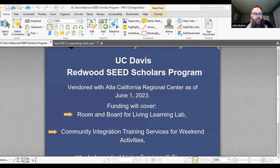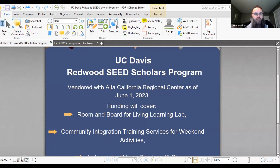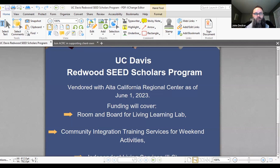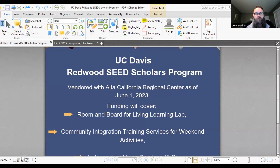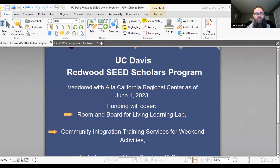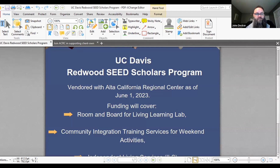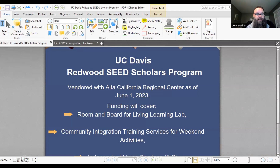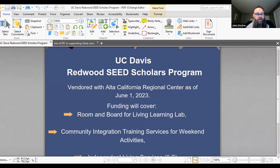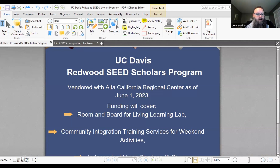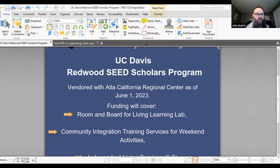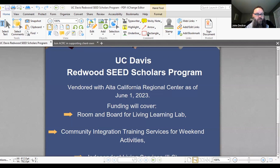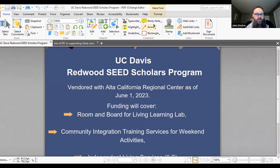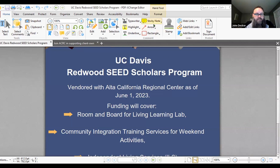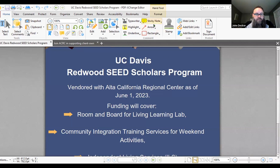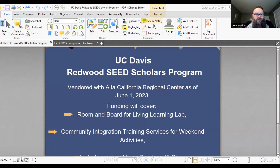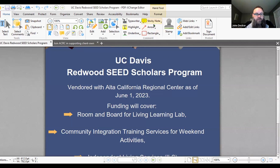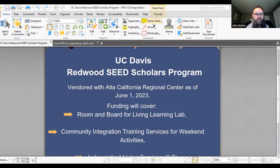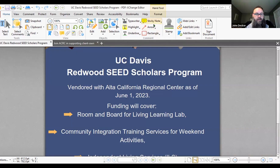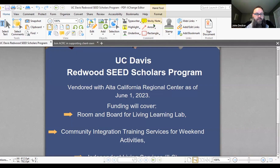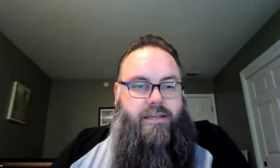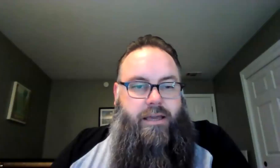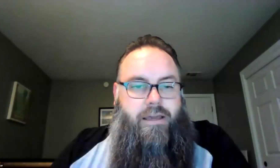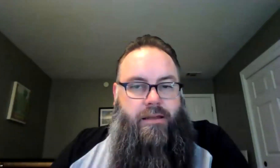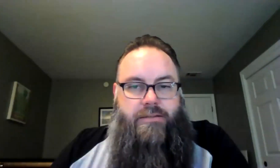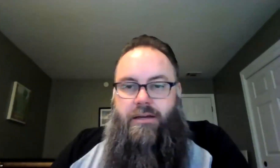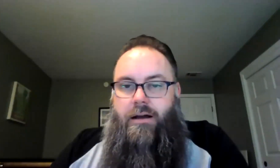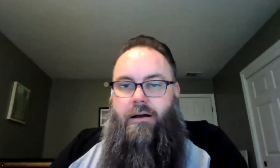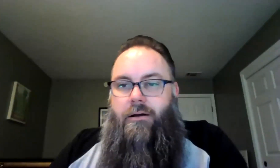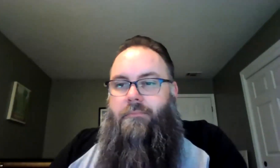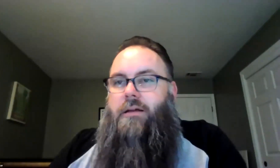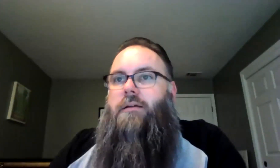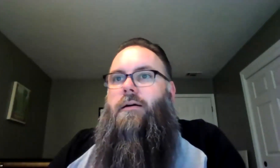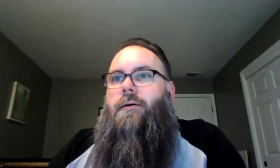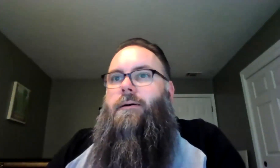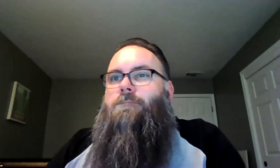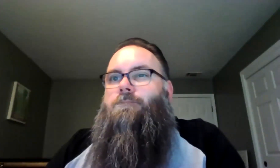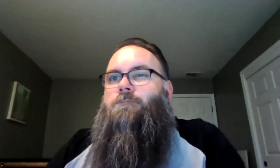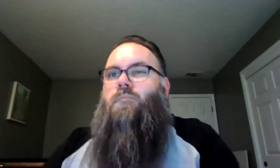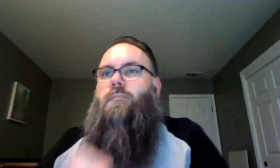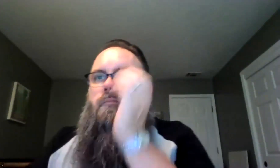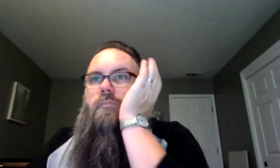So thank you very much for that, Carly. You can go ahead and stop sharing that. And